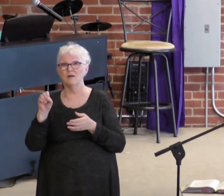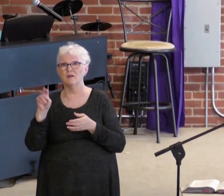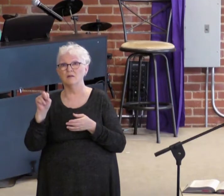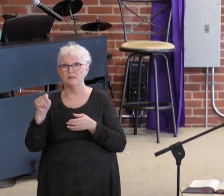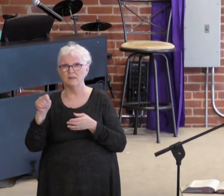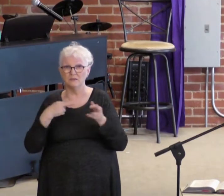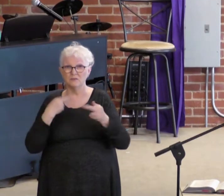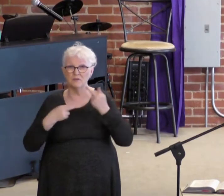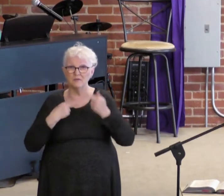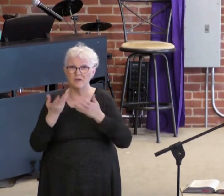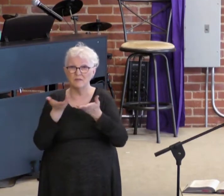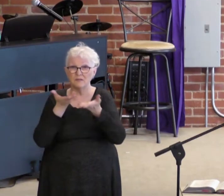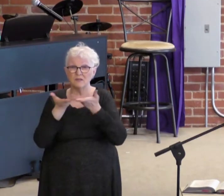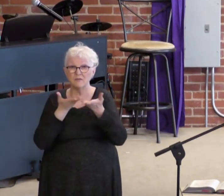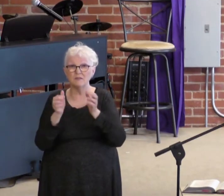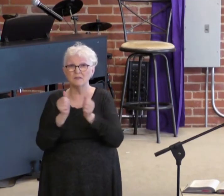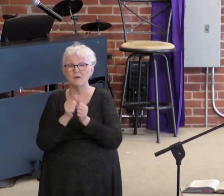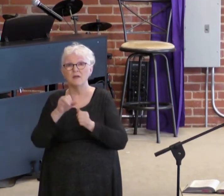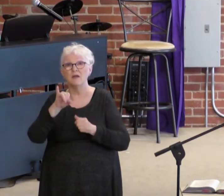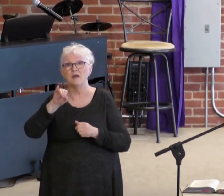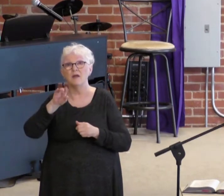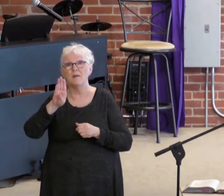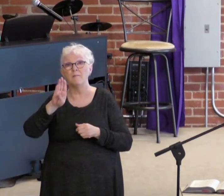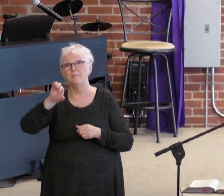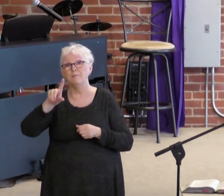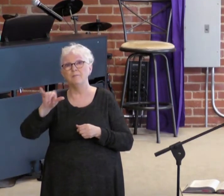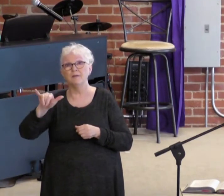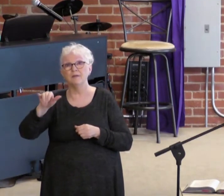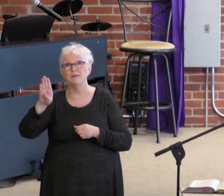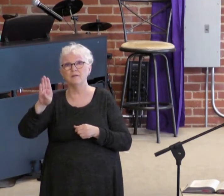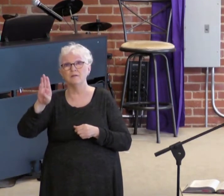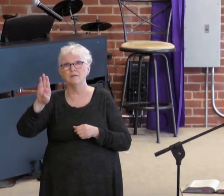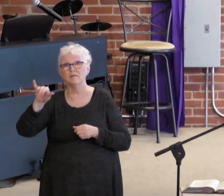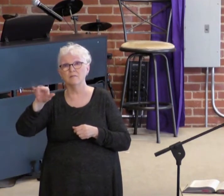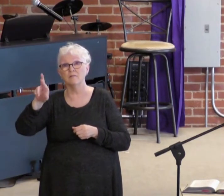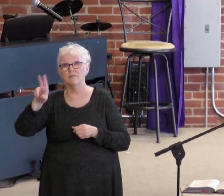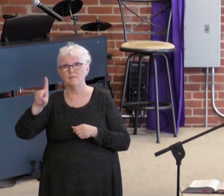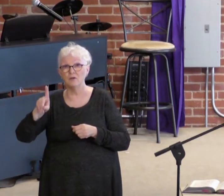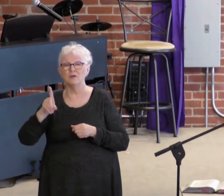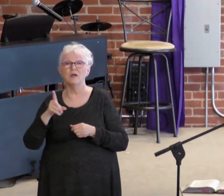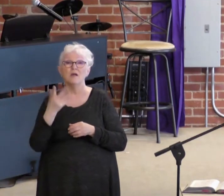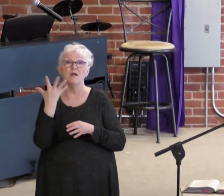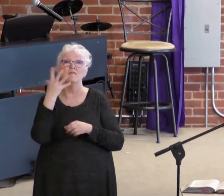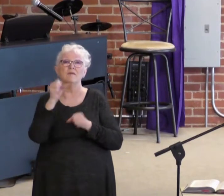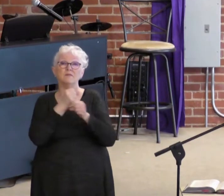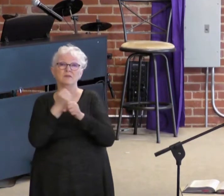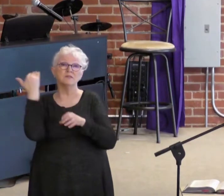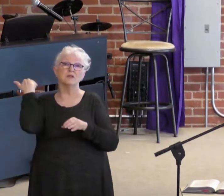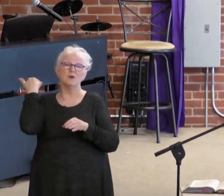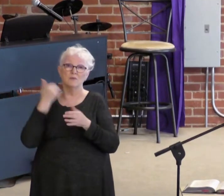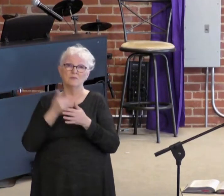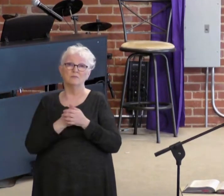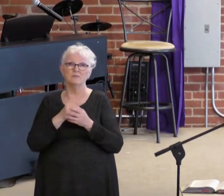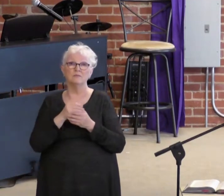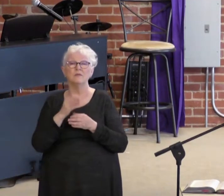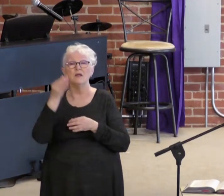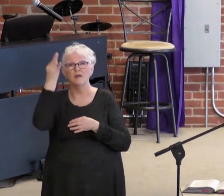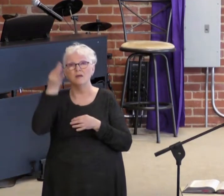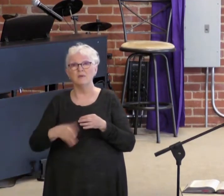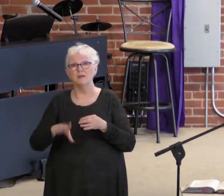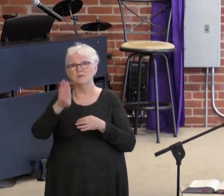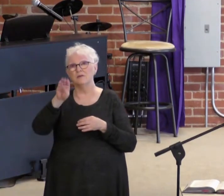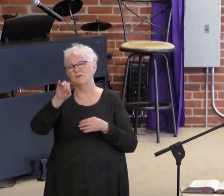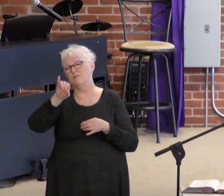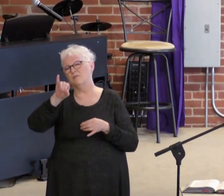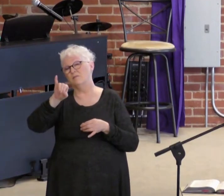you didn't get to see it, Pastor Billy's in heaven now, but that was 5 years ago. You can go on to our page or to